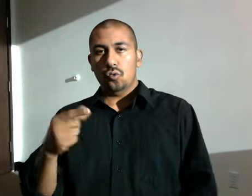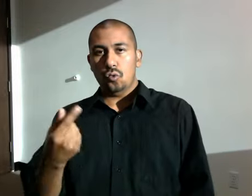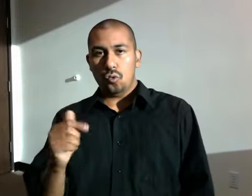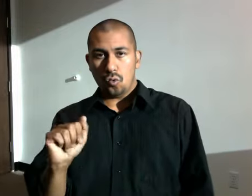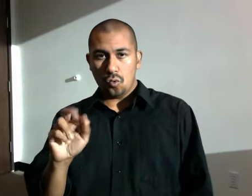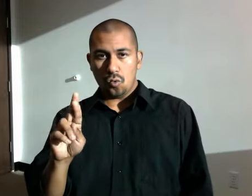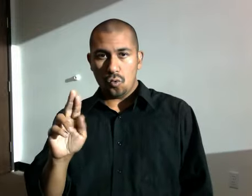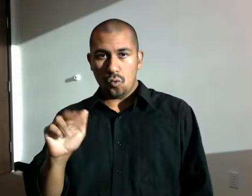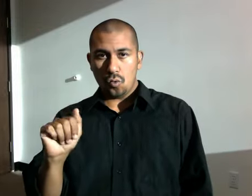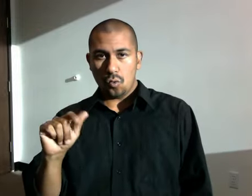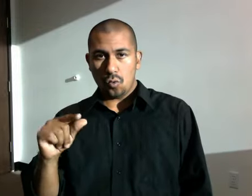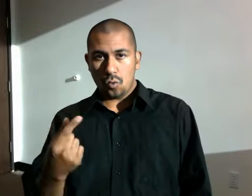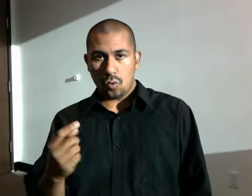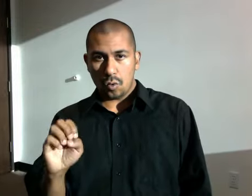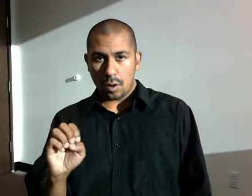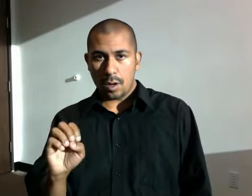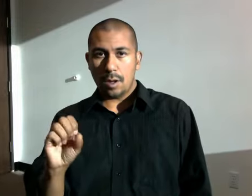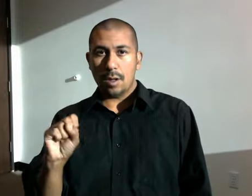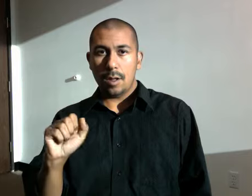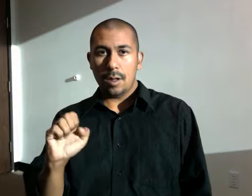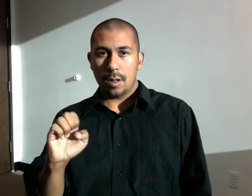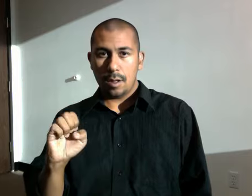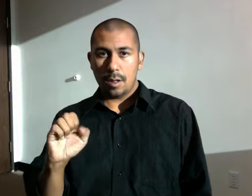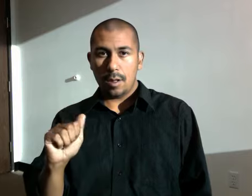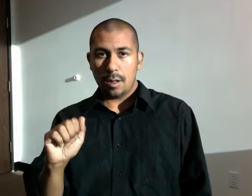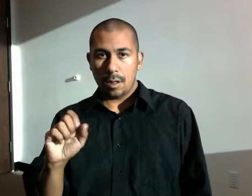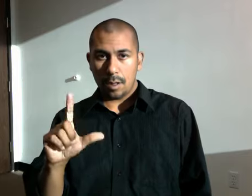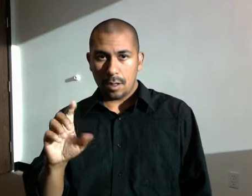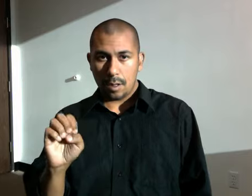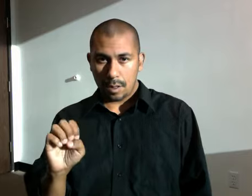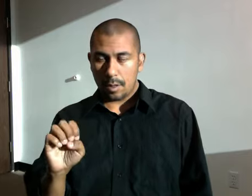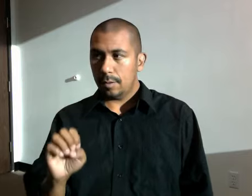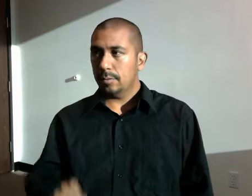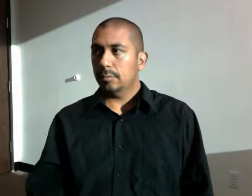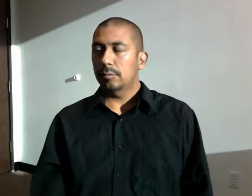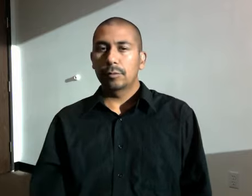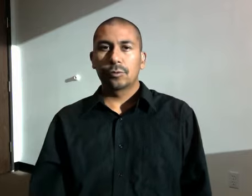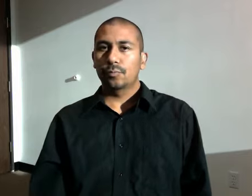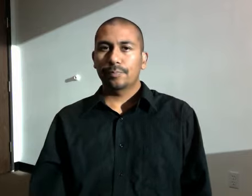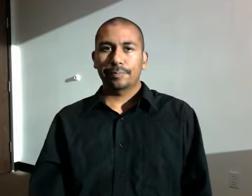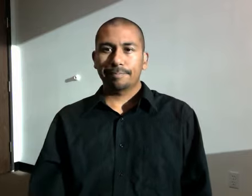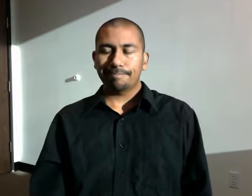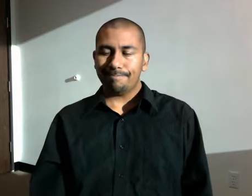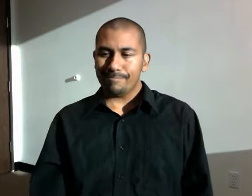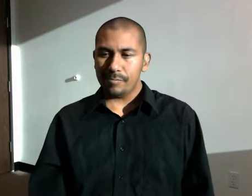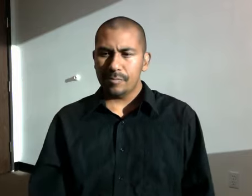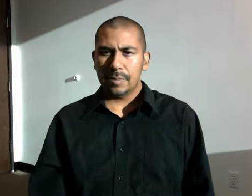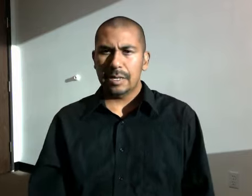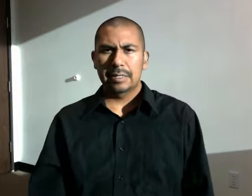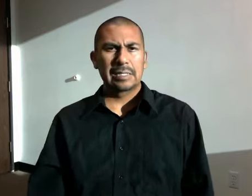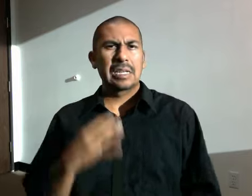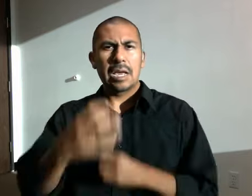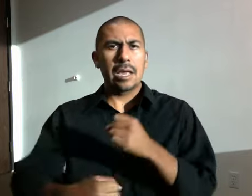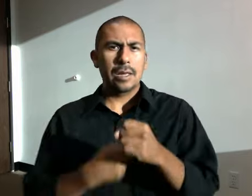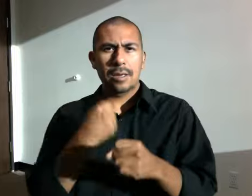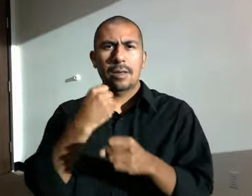And throughout the years, I've collected a wonderful collection of Victorian furniture.